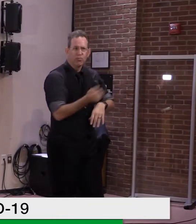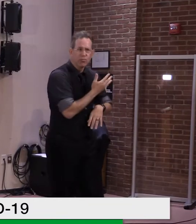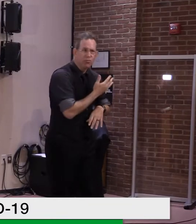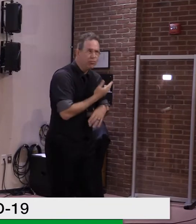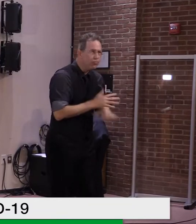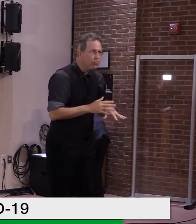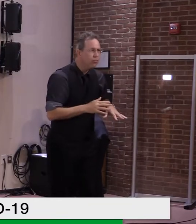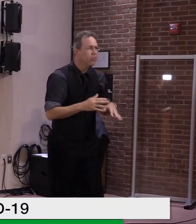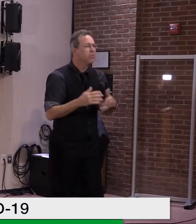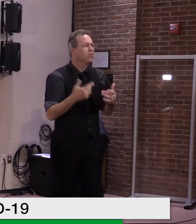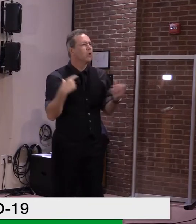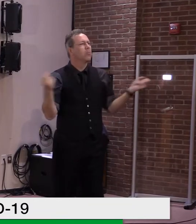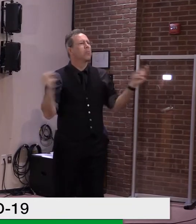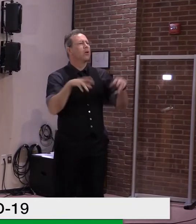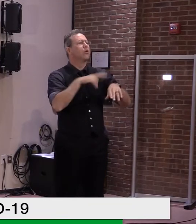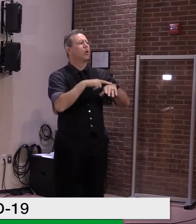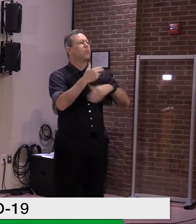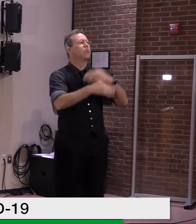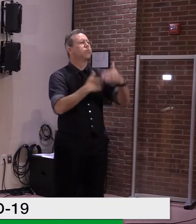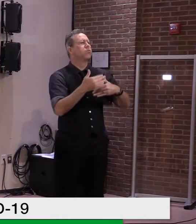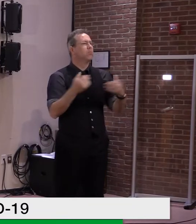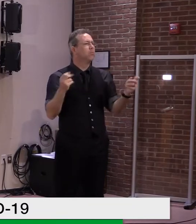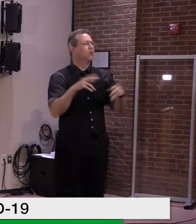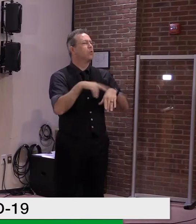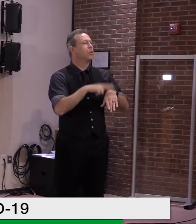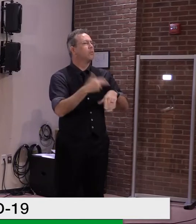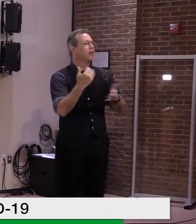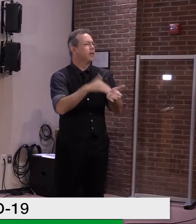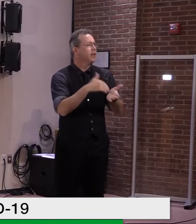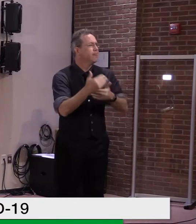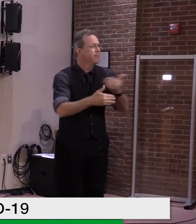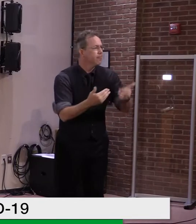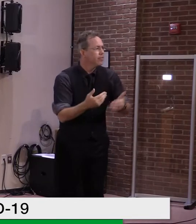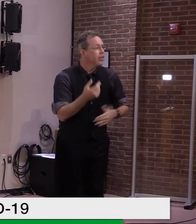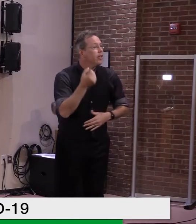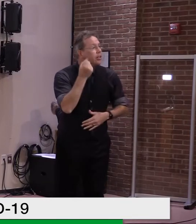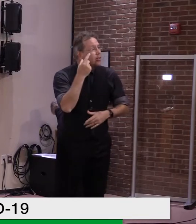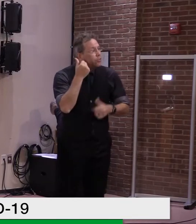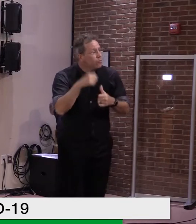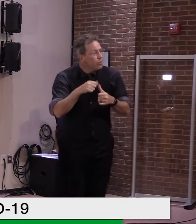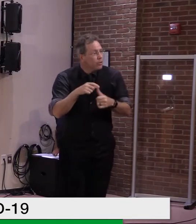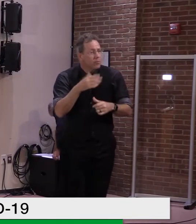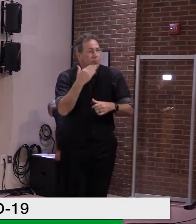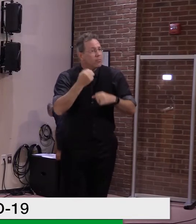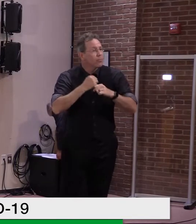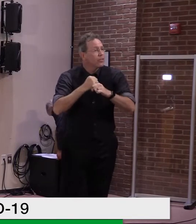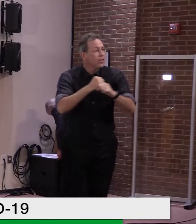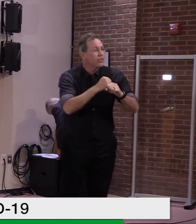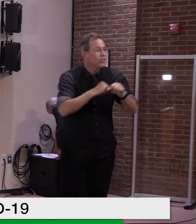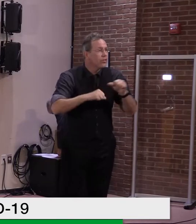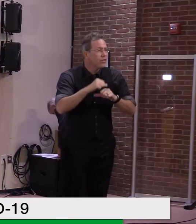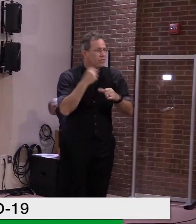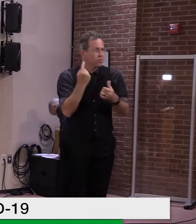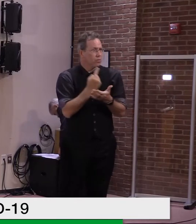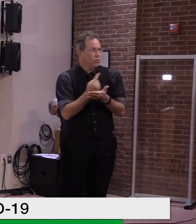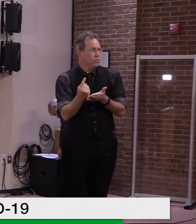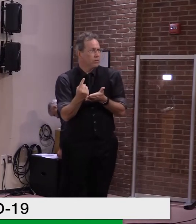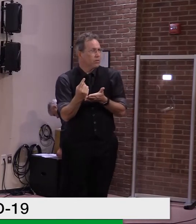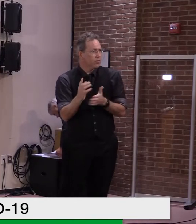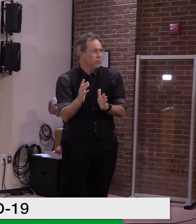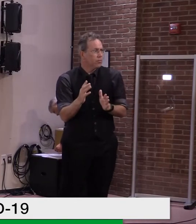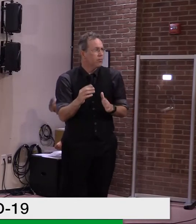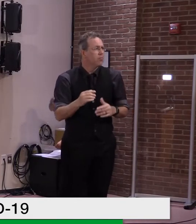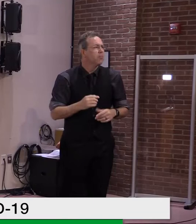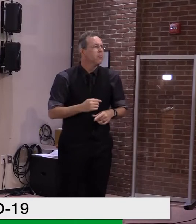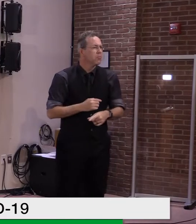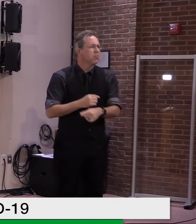So the best protection for anyone, and I think Dr. Levine can comment further on this, is to get vaccinated.